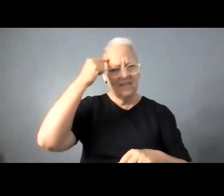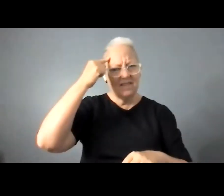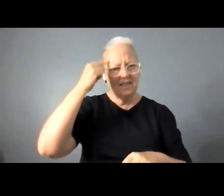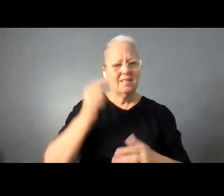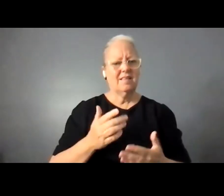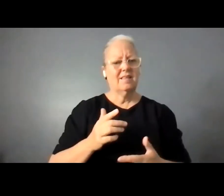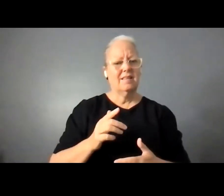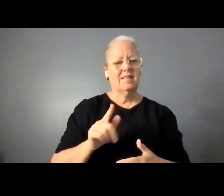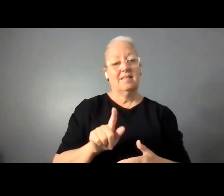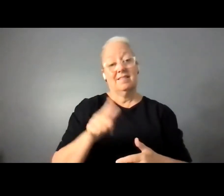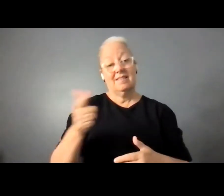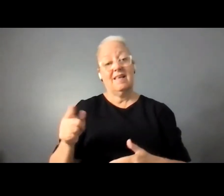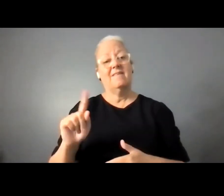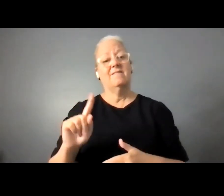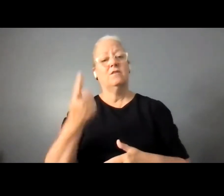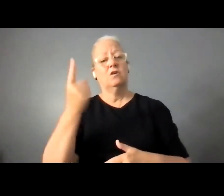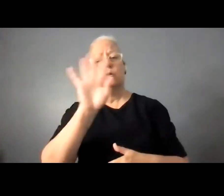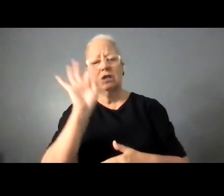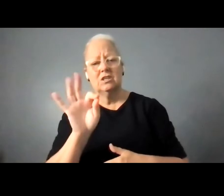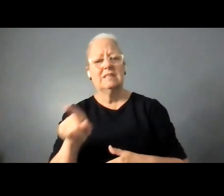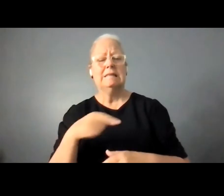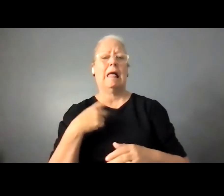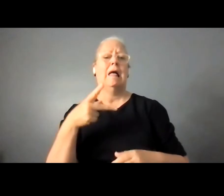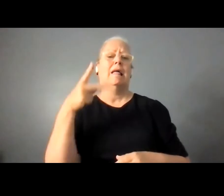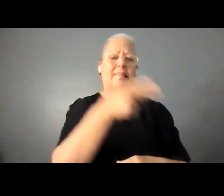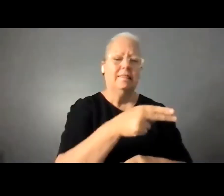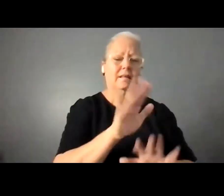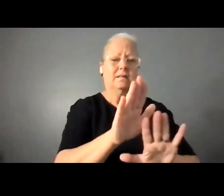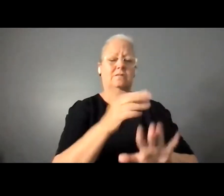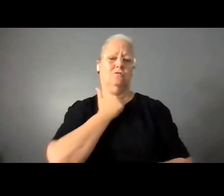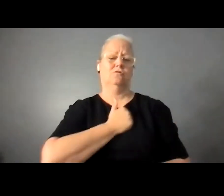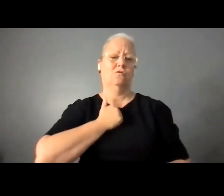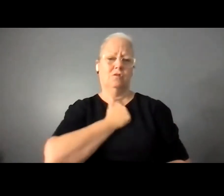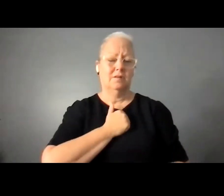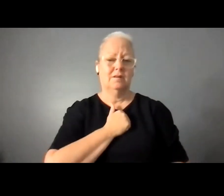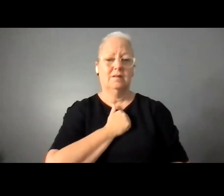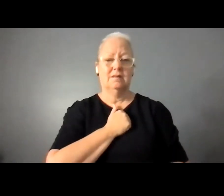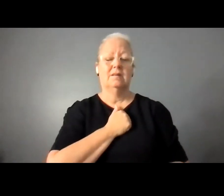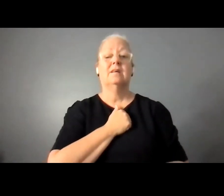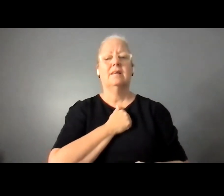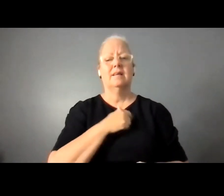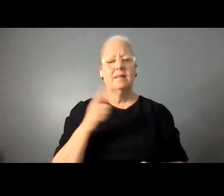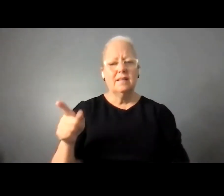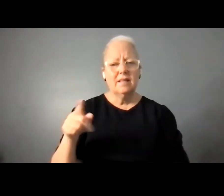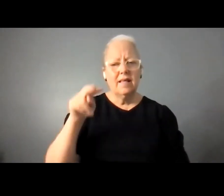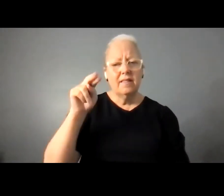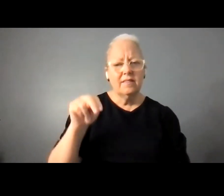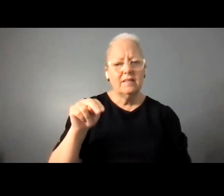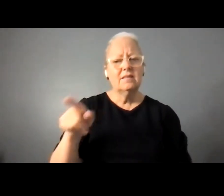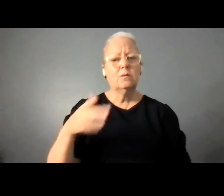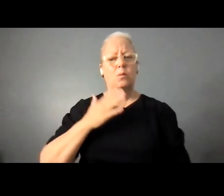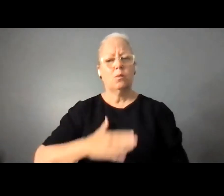also the first question. I'm very sorry. I don't want to interrupt, but I think Natalie was going to also reply the